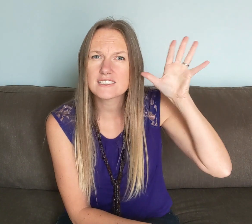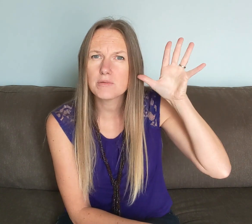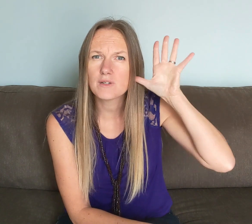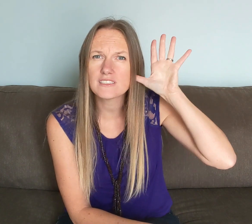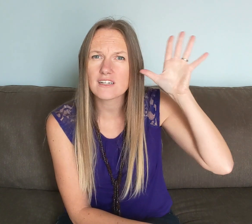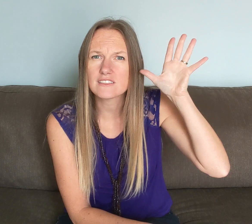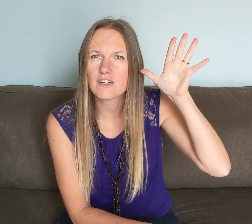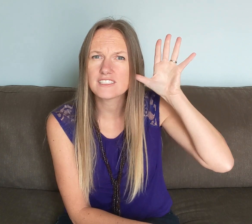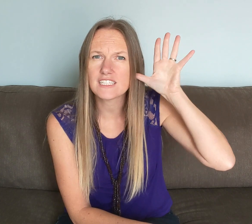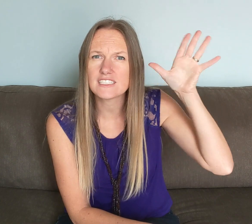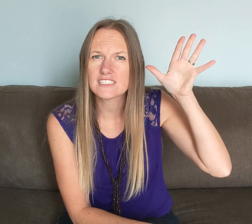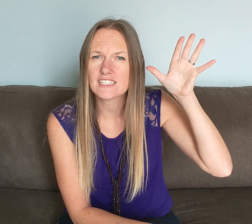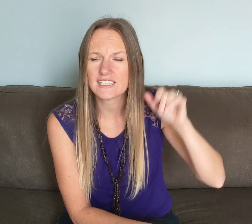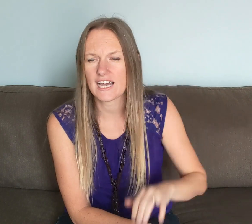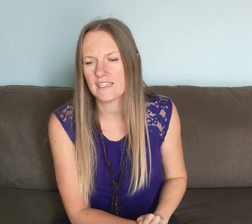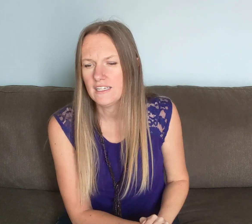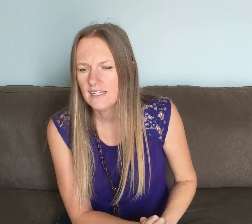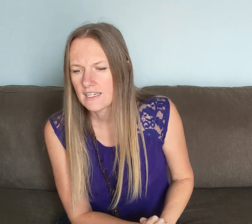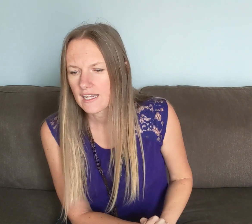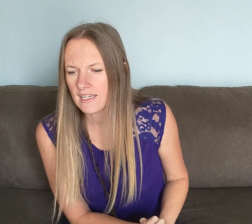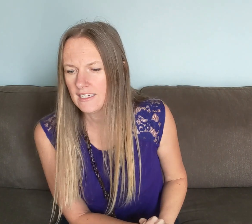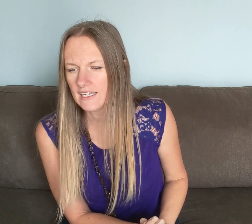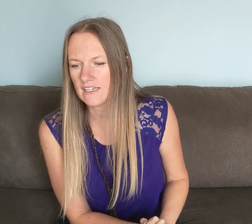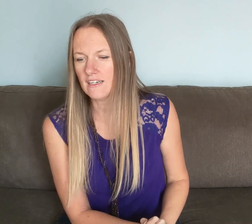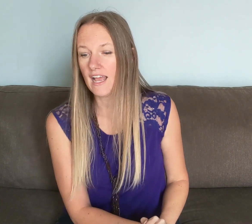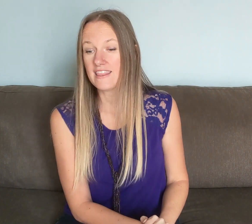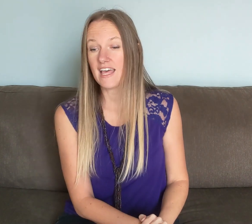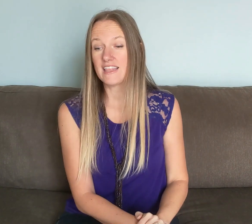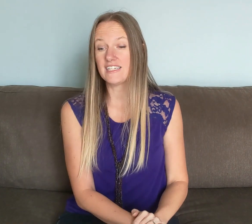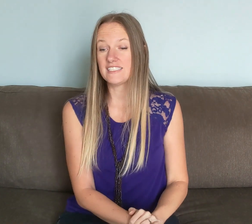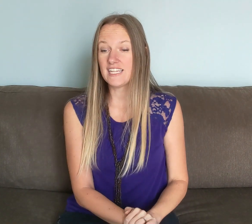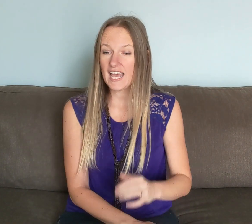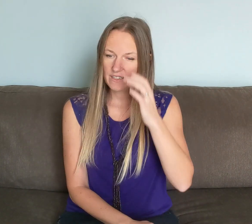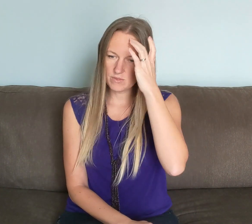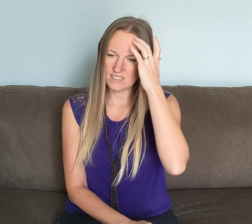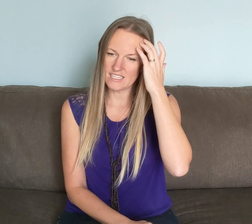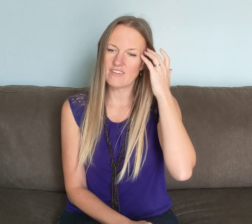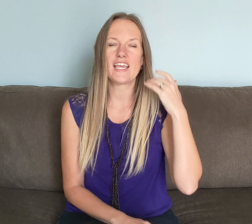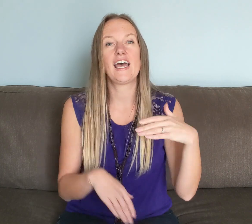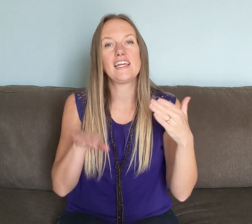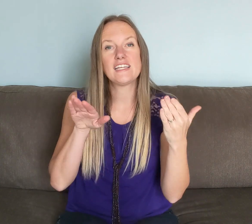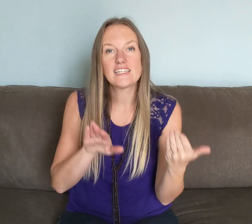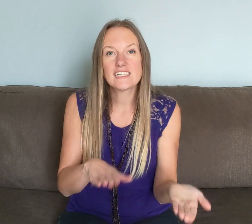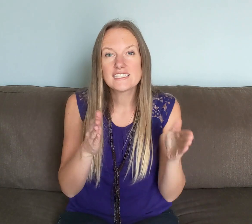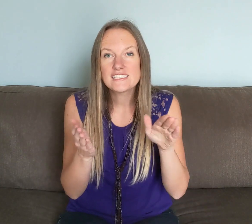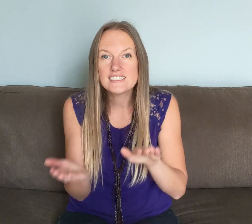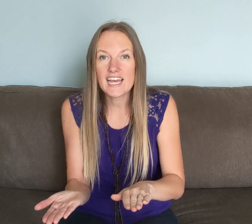simple one is also, I've seen, just done like that. Okay, hear. And then the dead will live again.